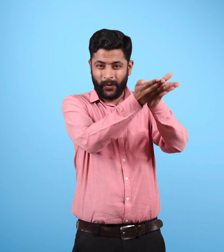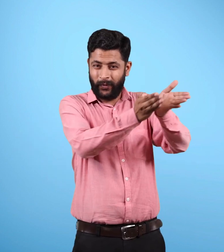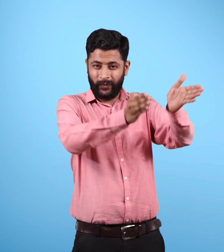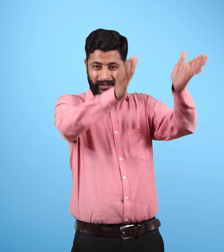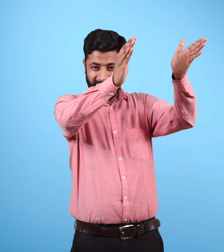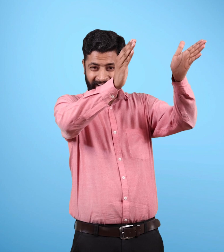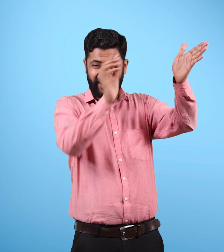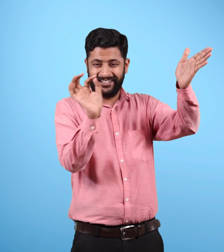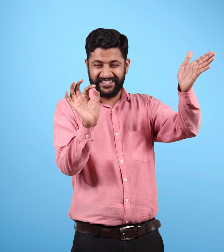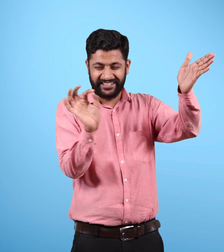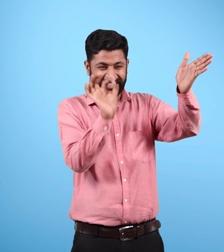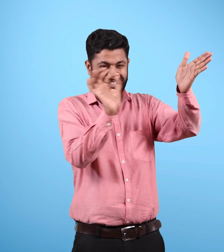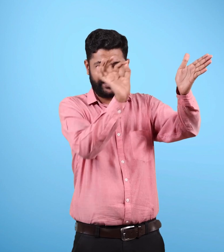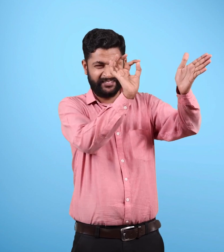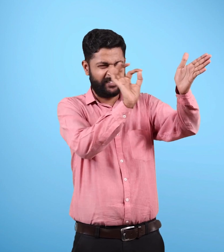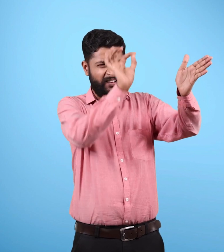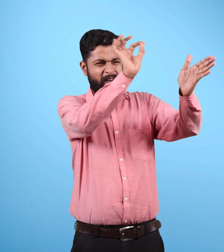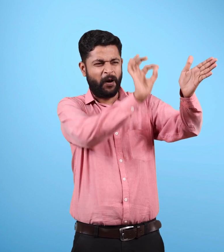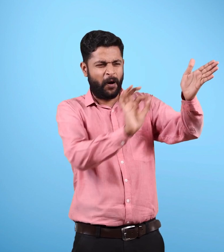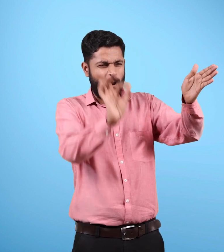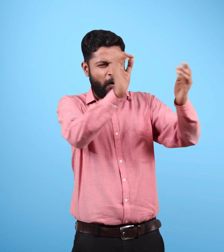where so many bees keep buzzing about?